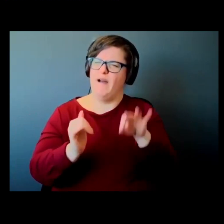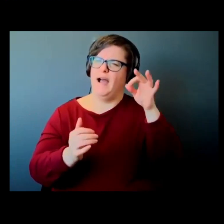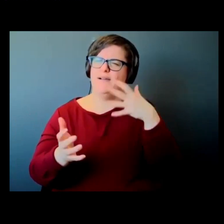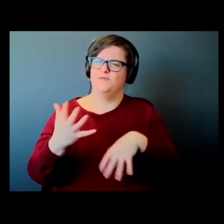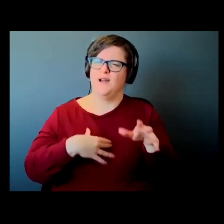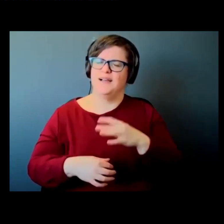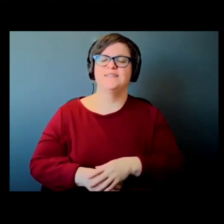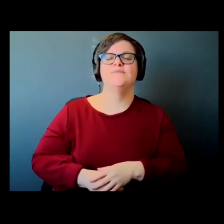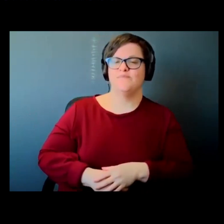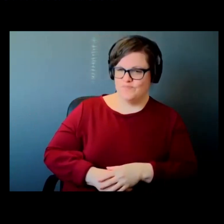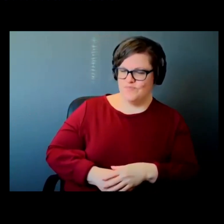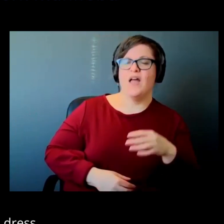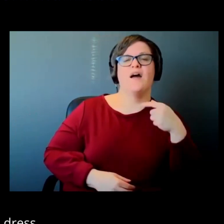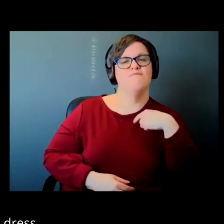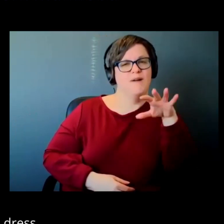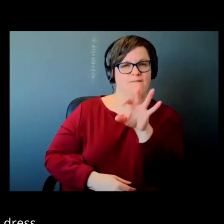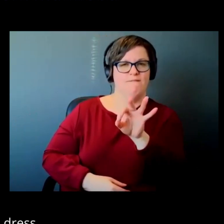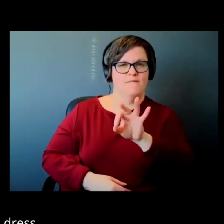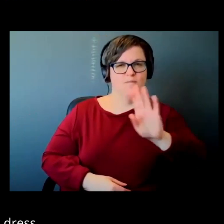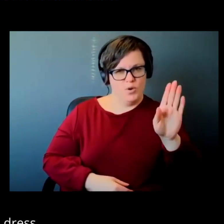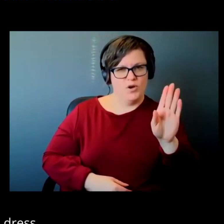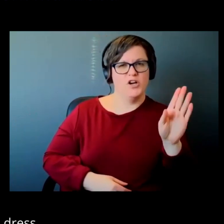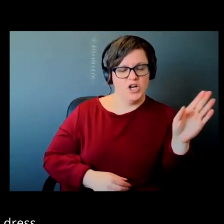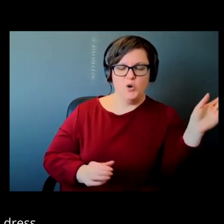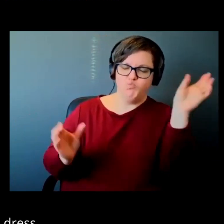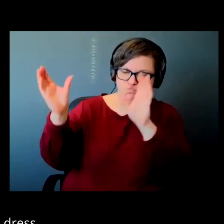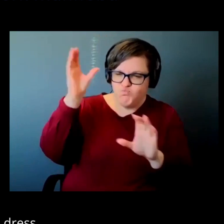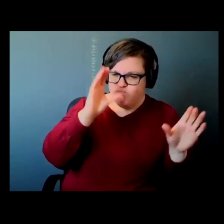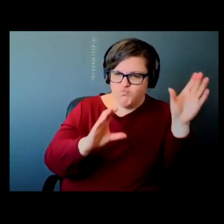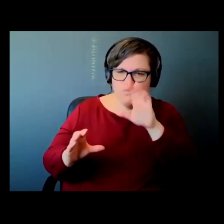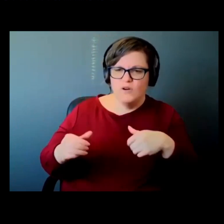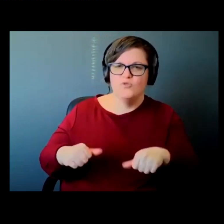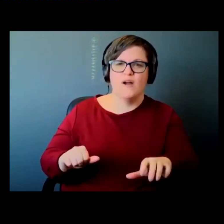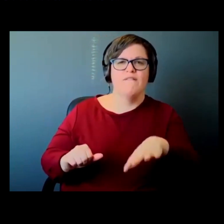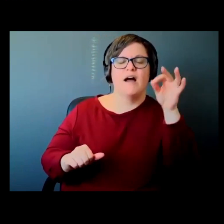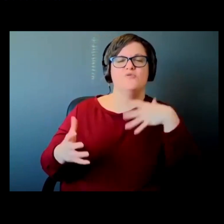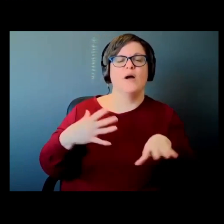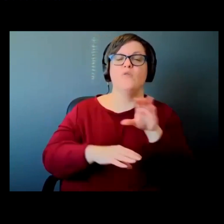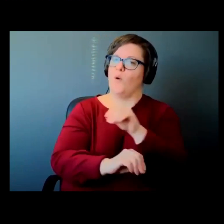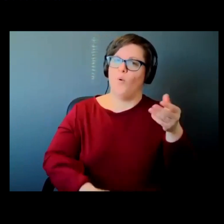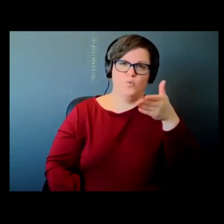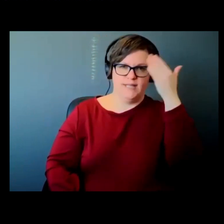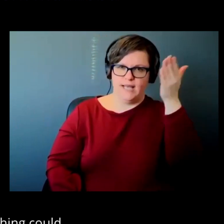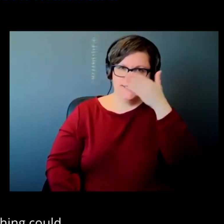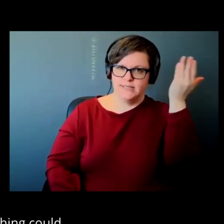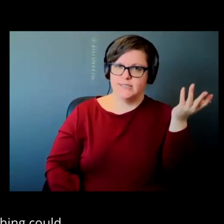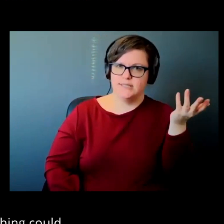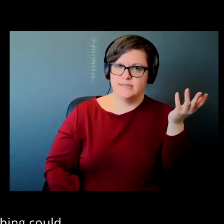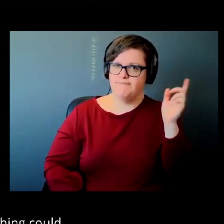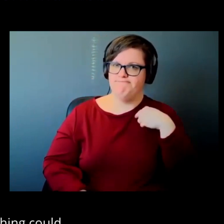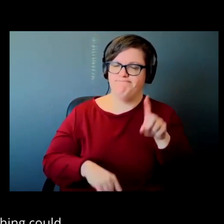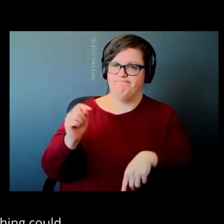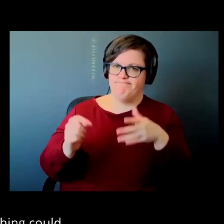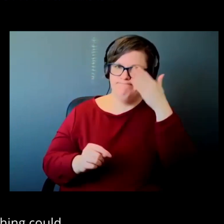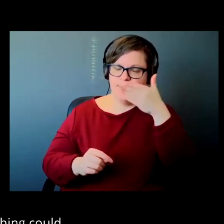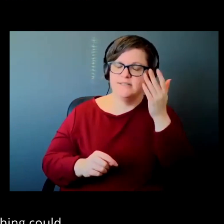it was like looking on Facebook, trying to find a Yeah. dress that wasn't scented, just trying, and I was looking up colors. It seemed like anything that